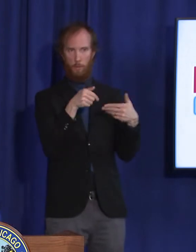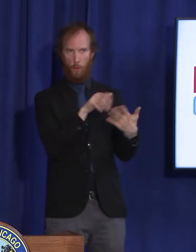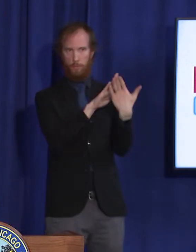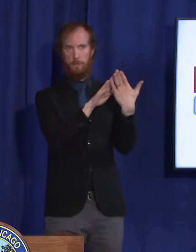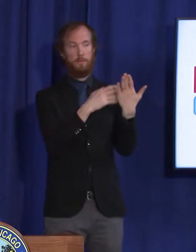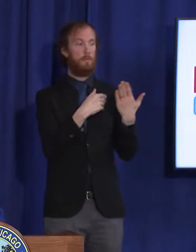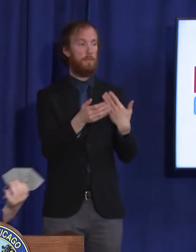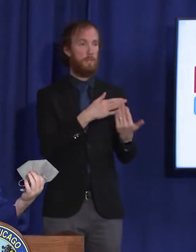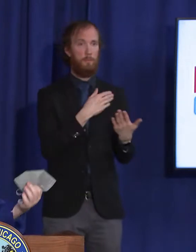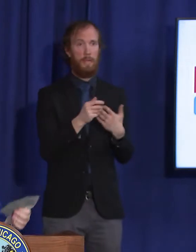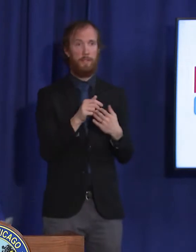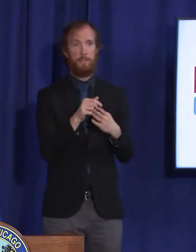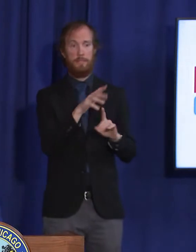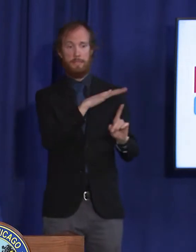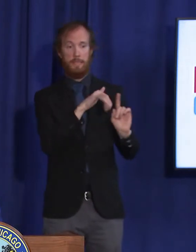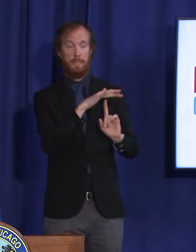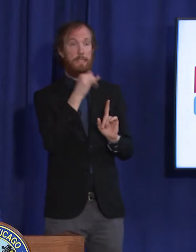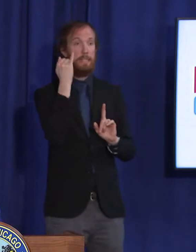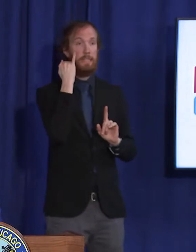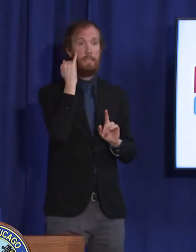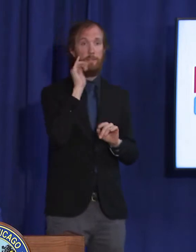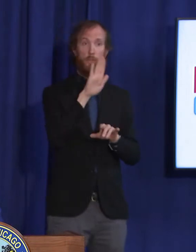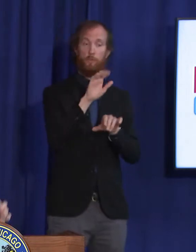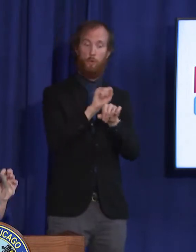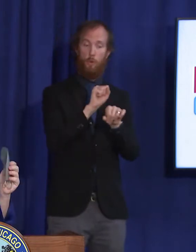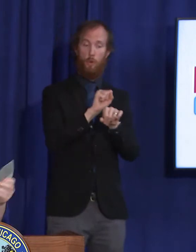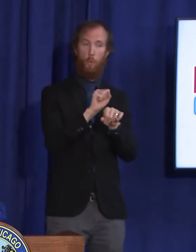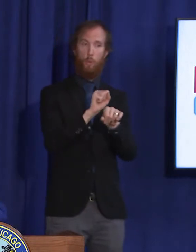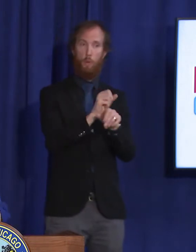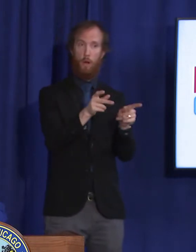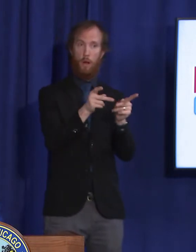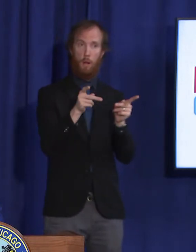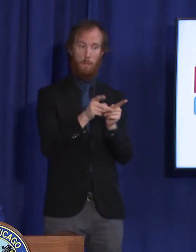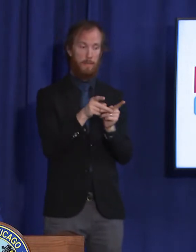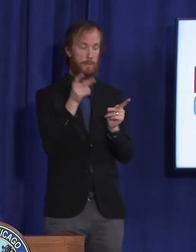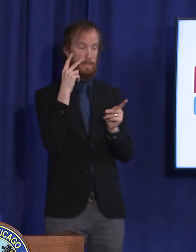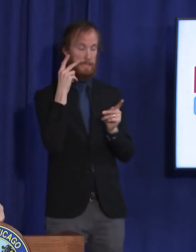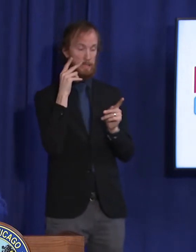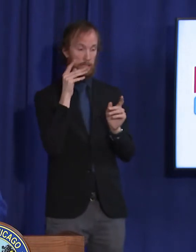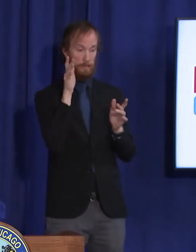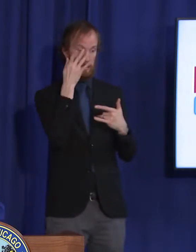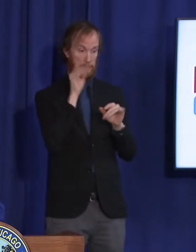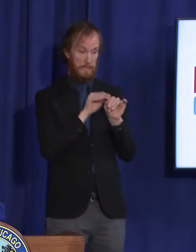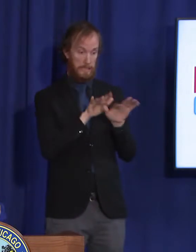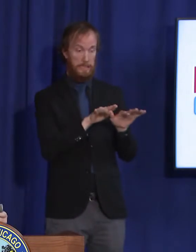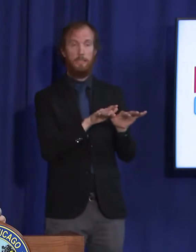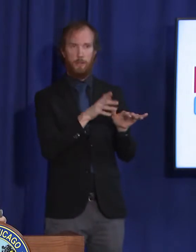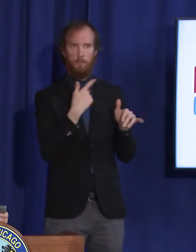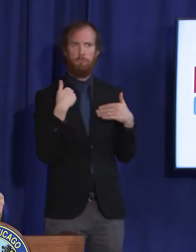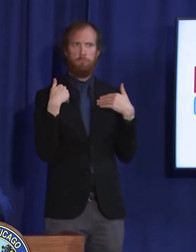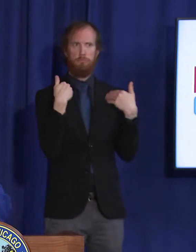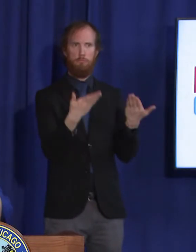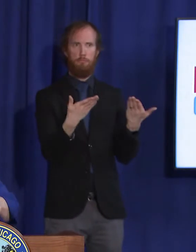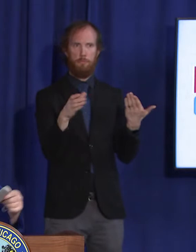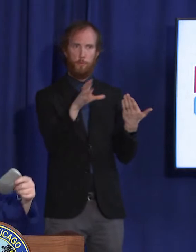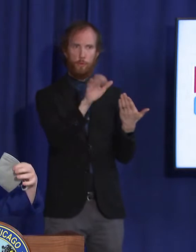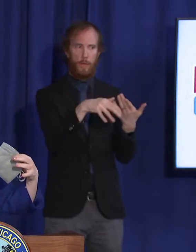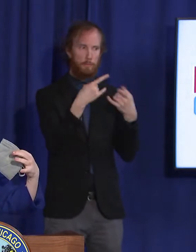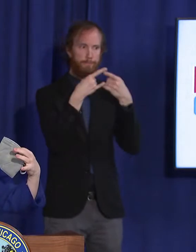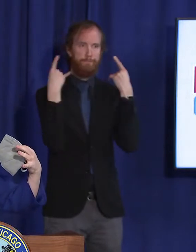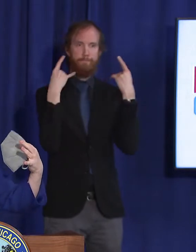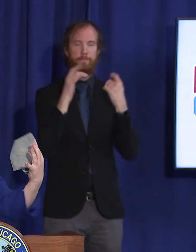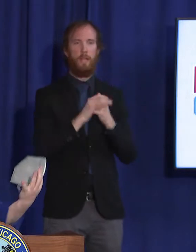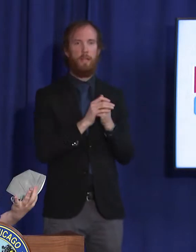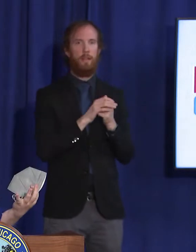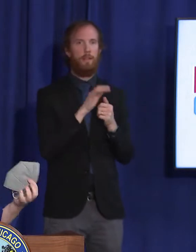matter what setting you're in. If your workplace has a noted outbreak, we would put those in place in that setting. That's the difference between when you